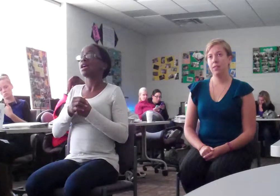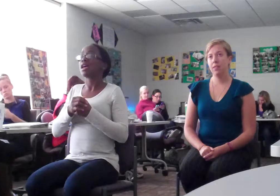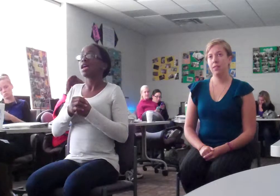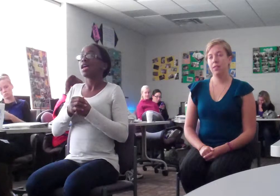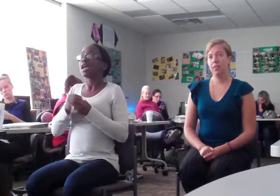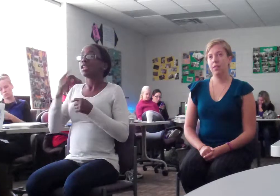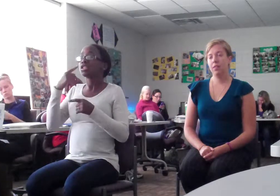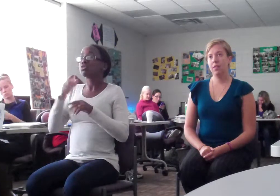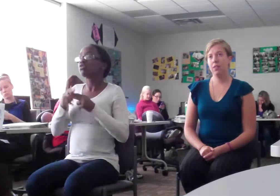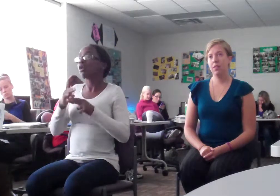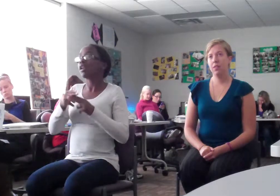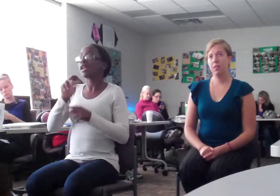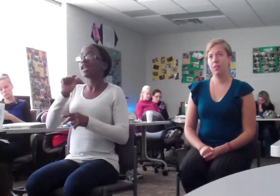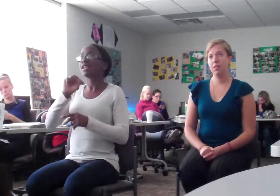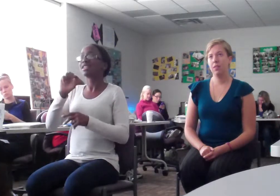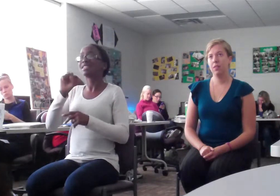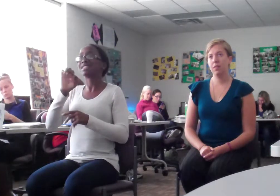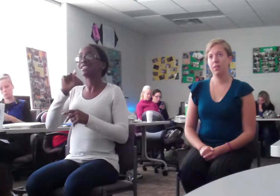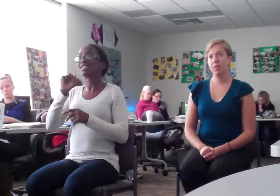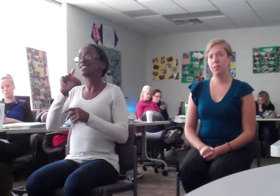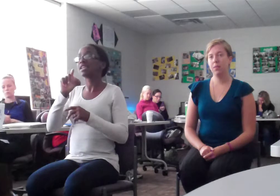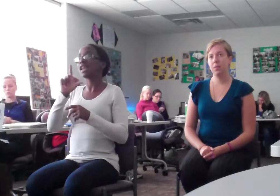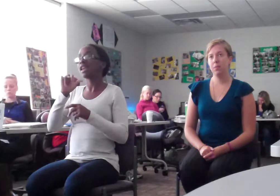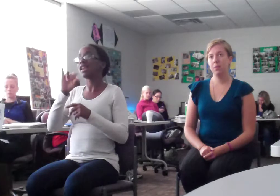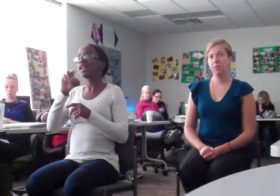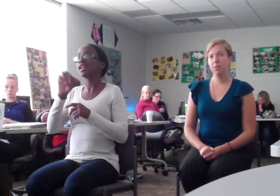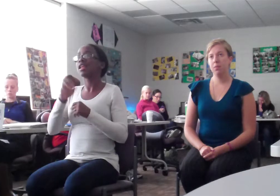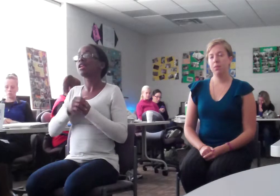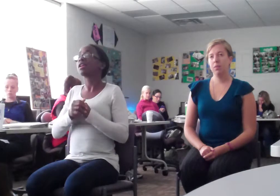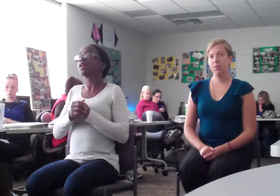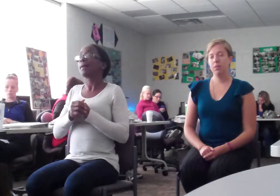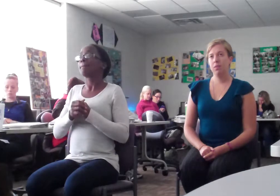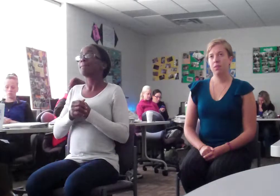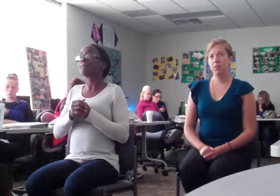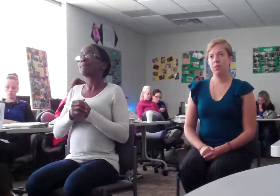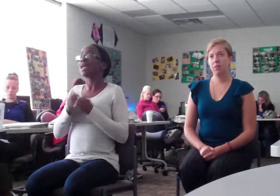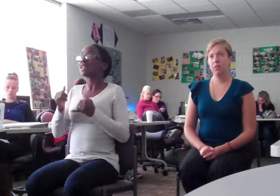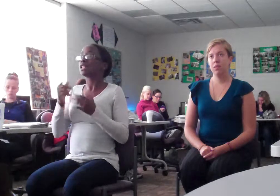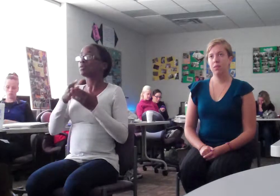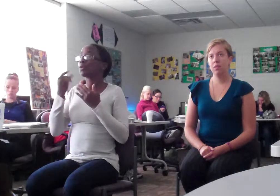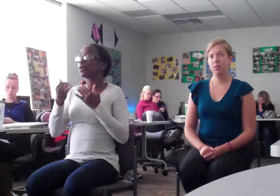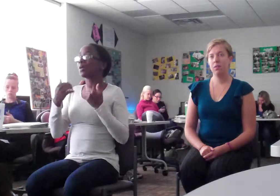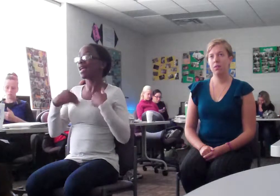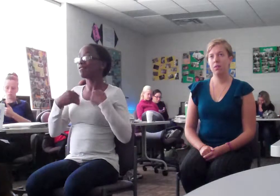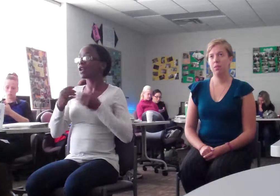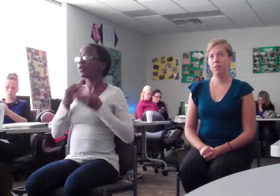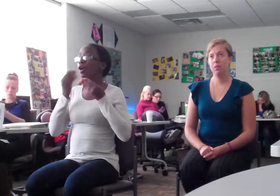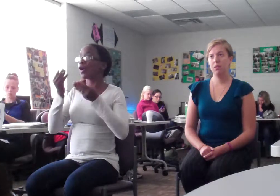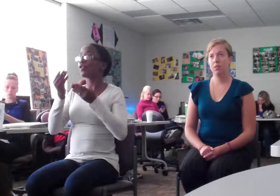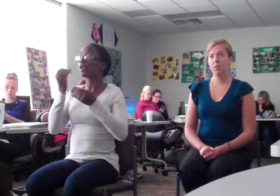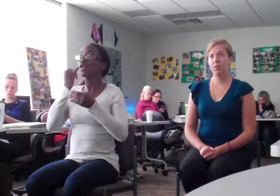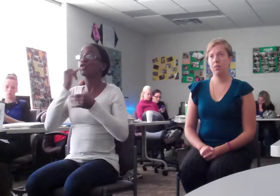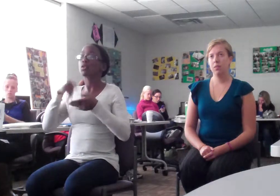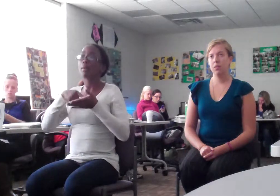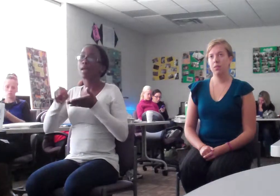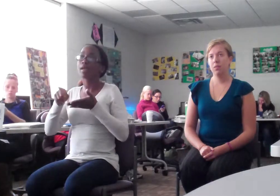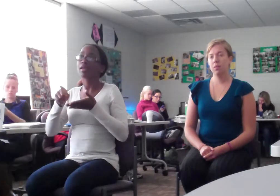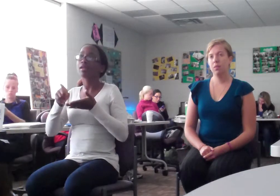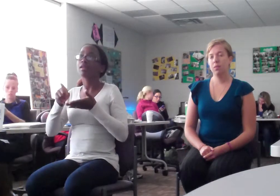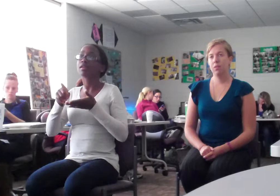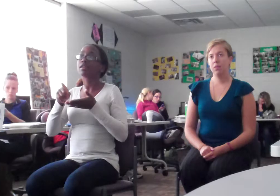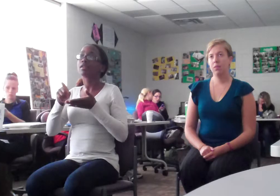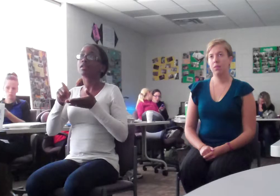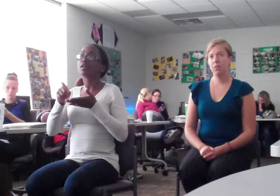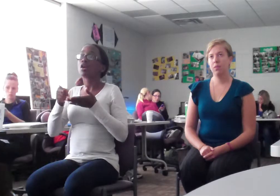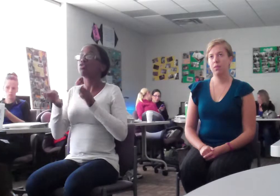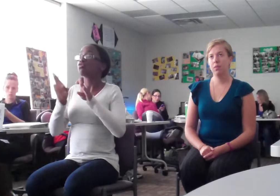line. An asset line in this program that we have now that we're offering, if you would pay the